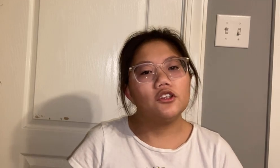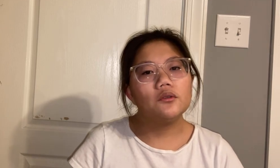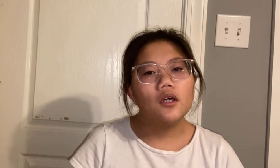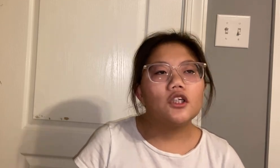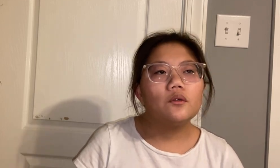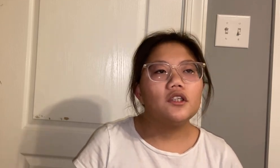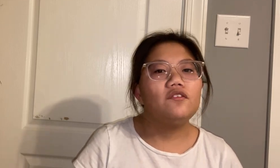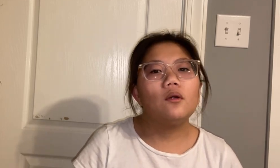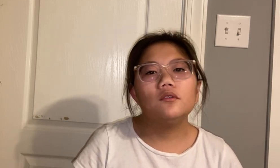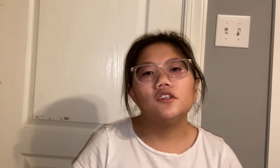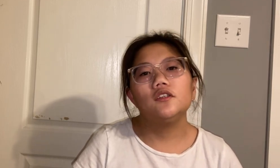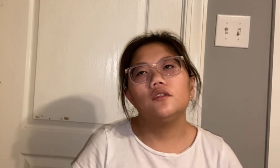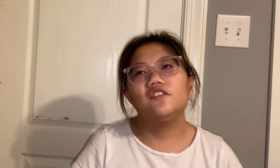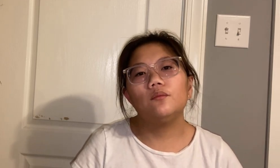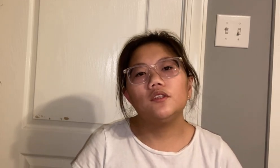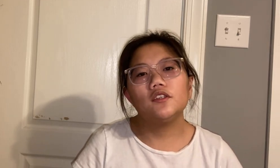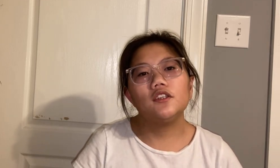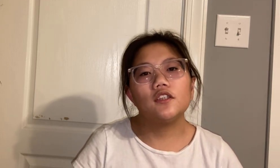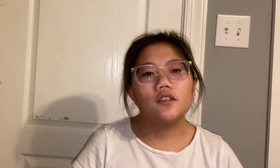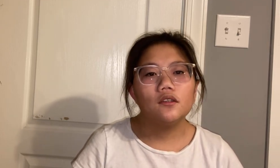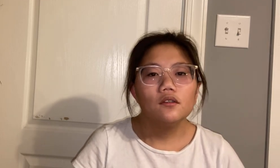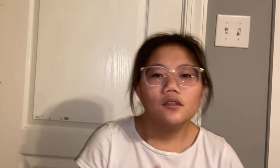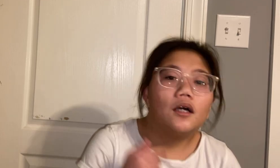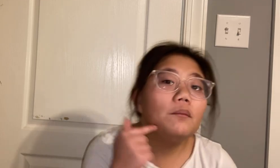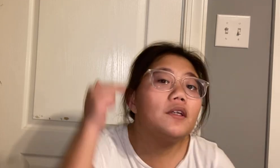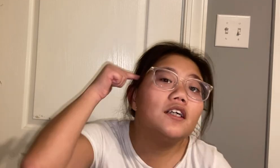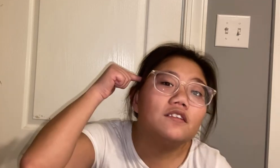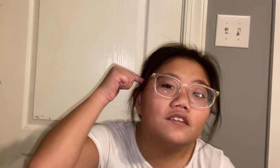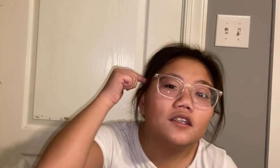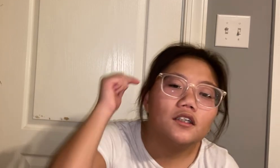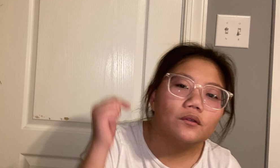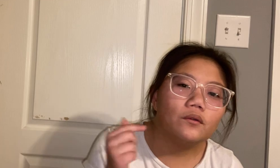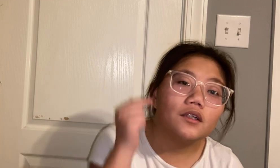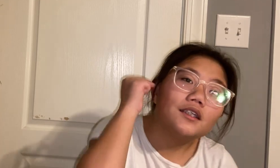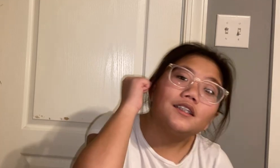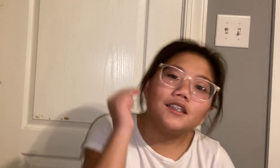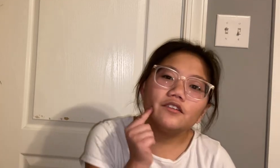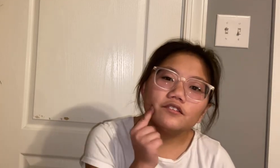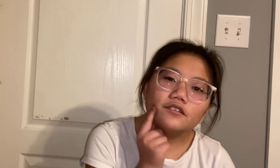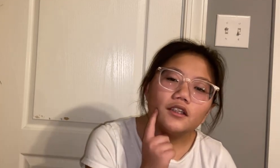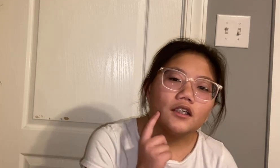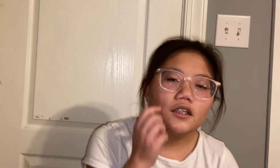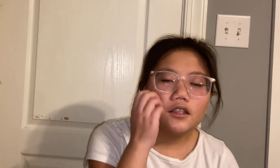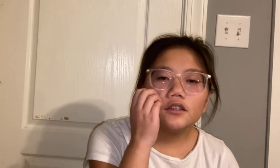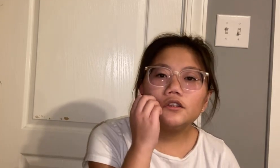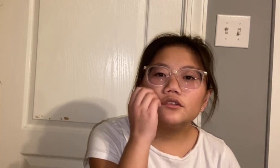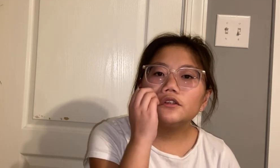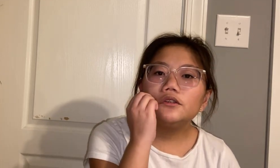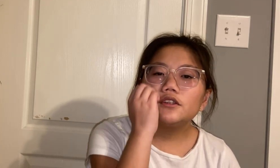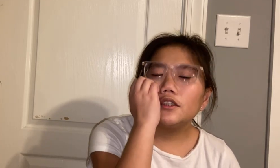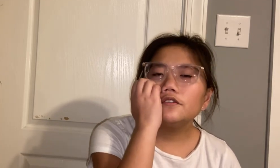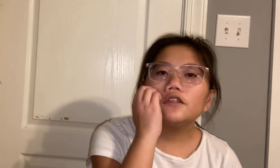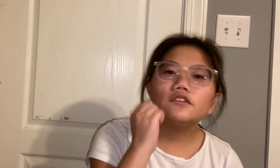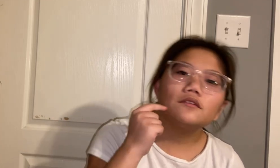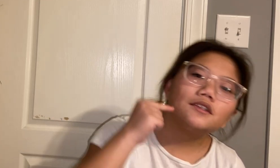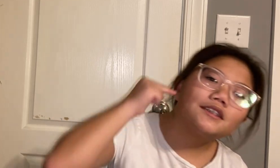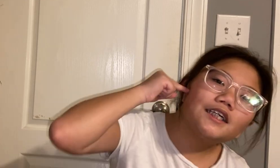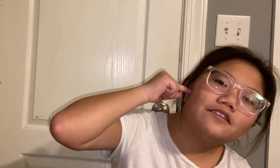too so if you don't someone does this like i'm deaf or deaf these are the two signs we have so deaf